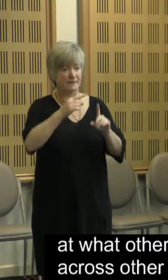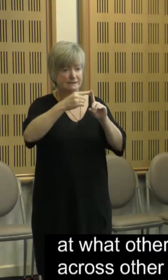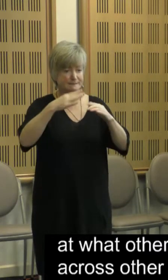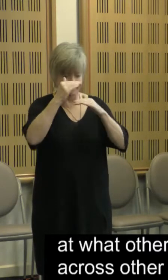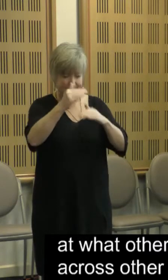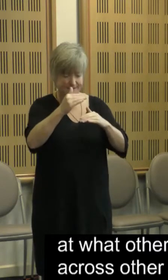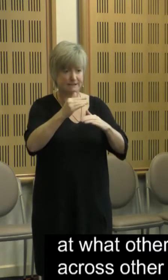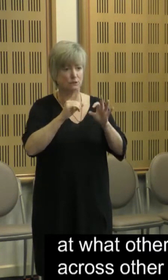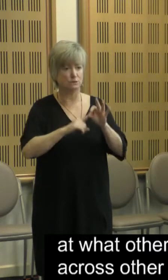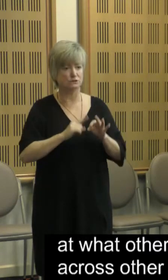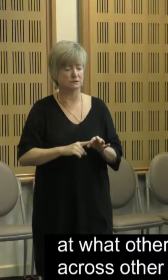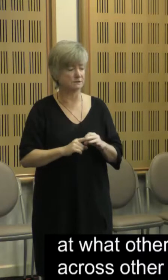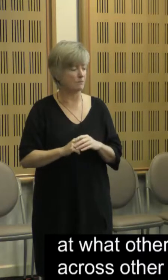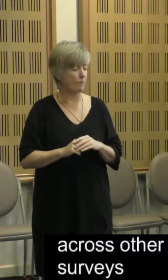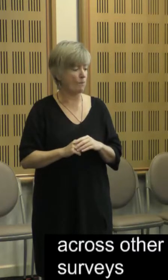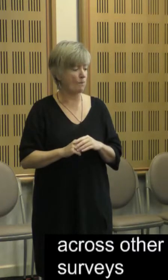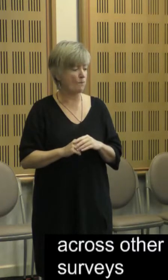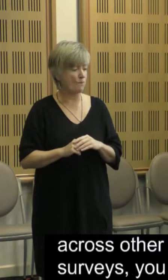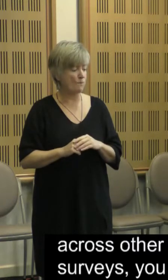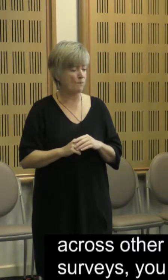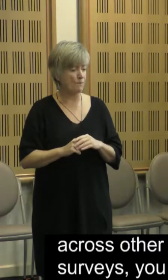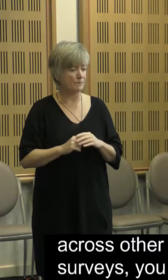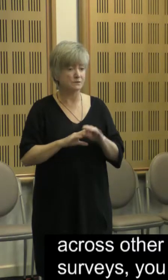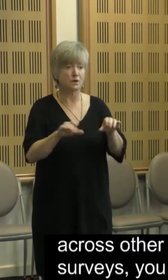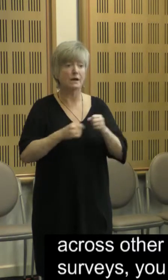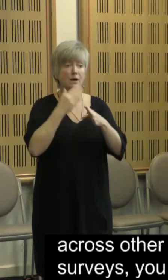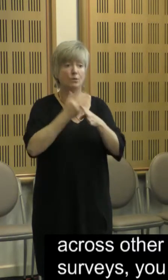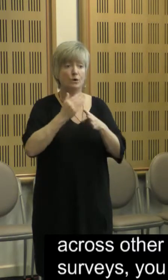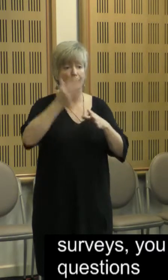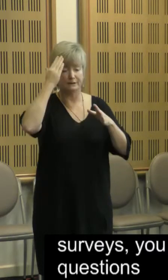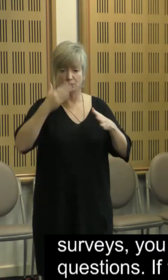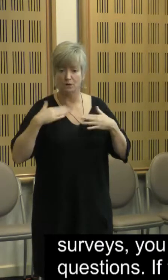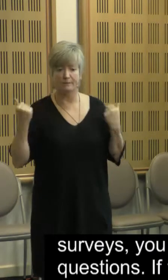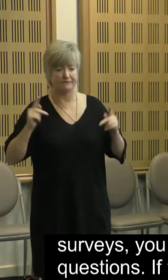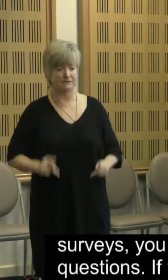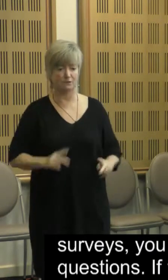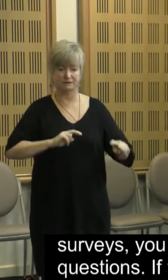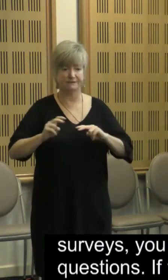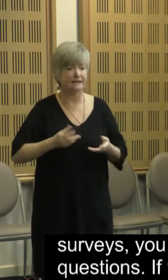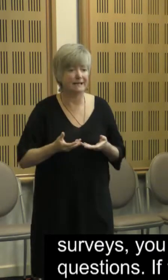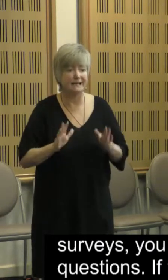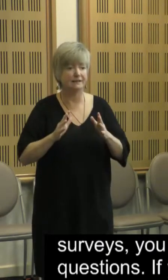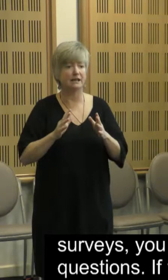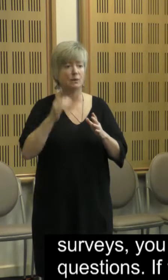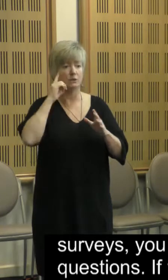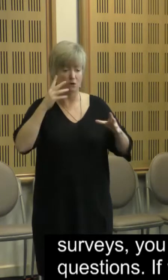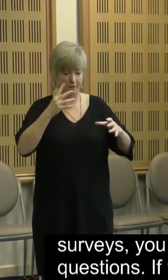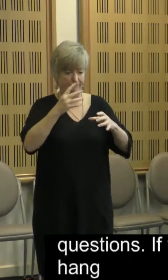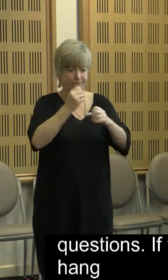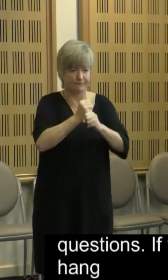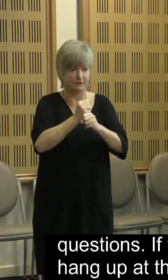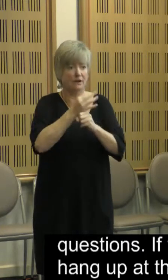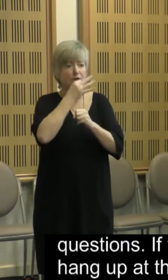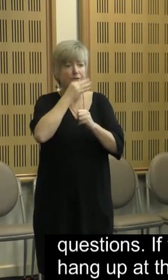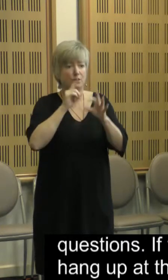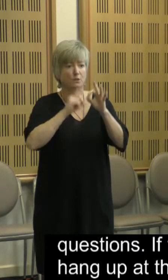really restricted, and in a lot of our work, whether it be mental wellbeing, physical activity, whatever it is, we're trying to condense down and just ask